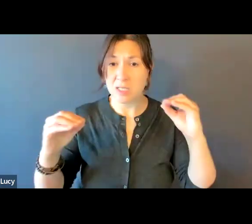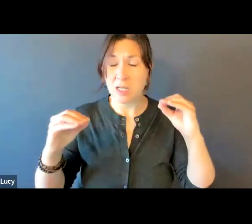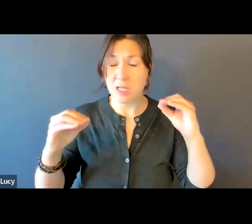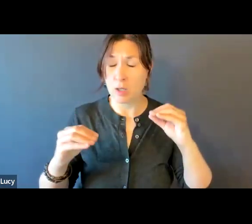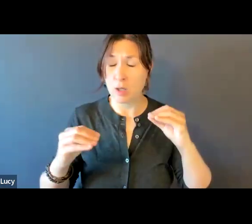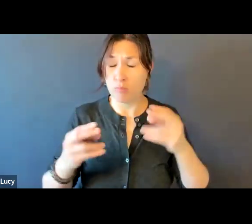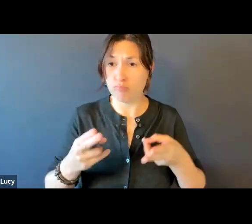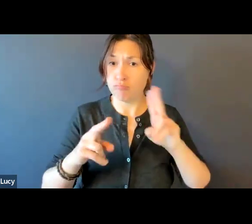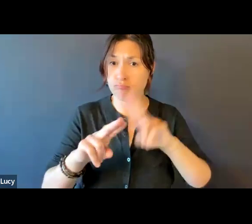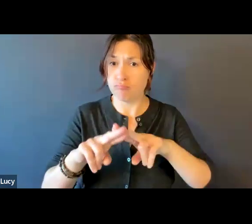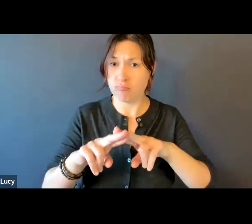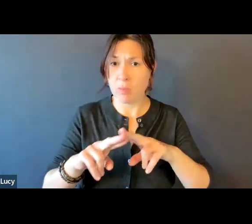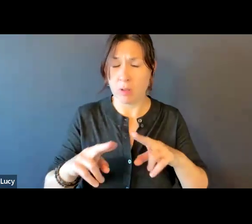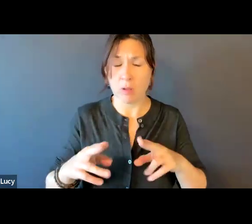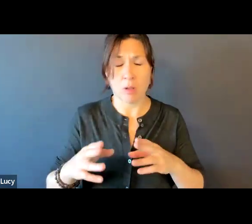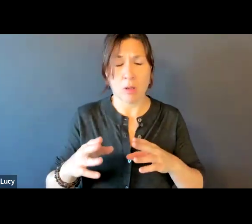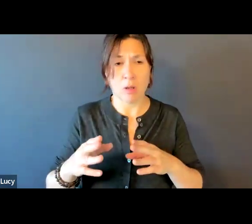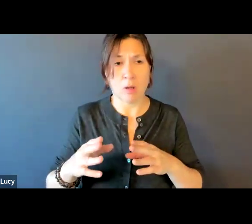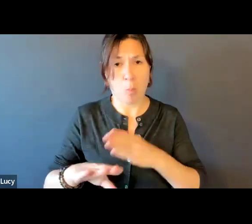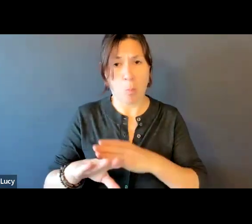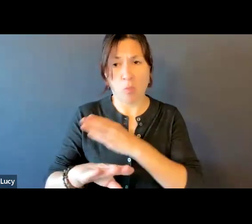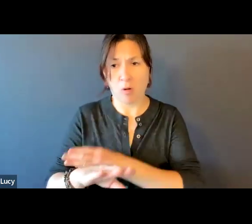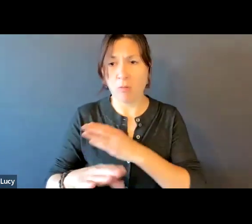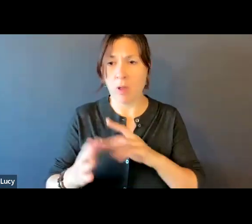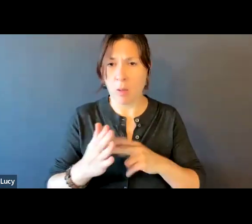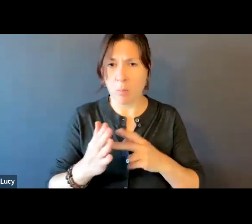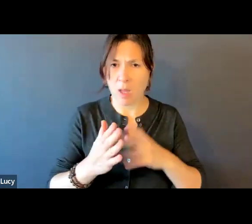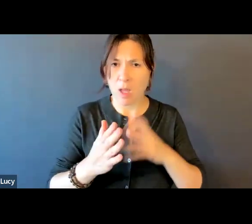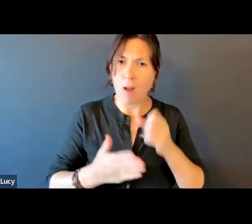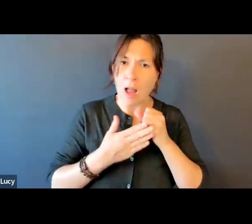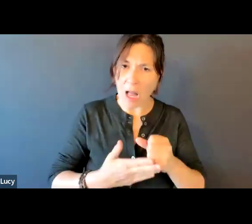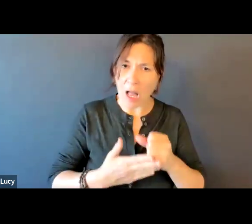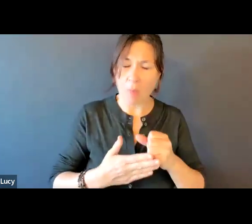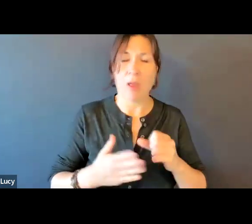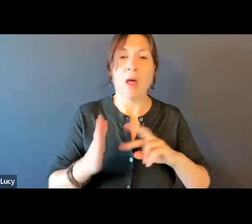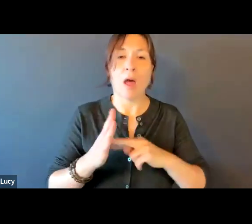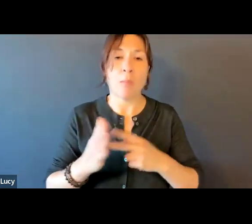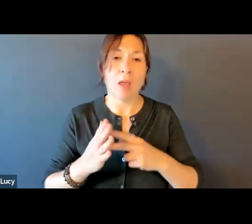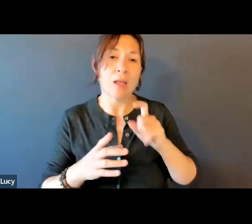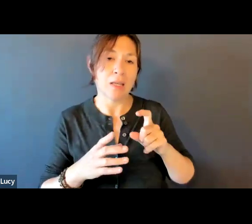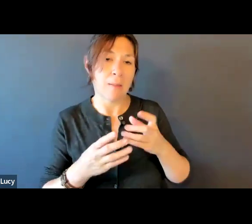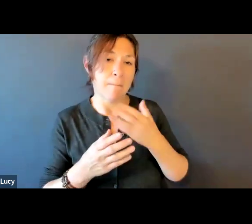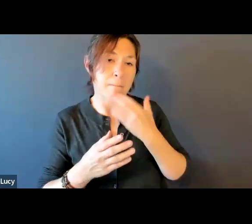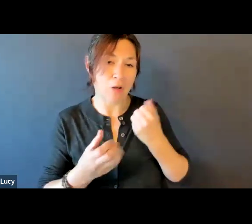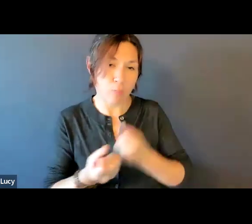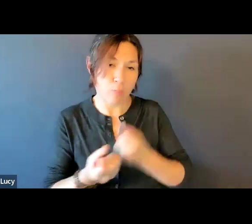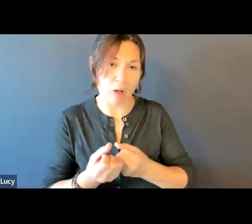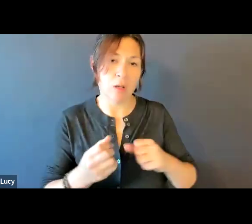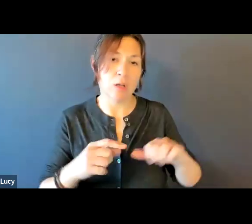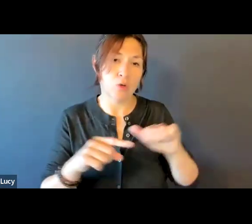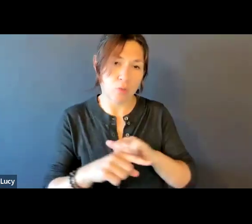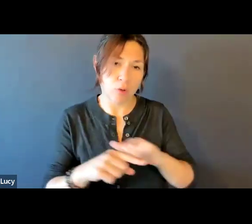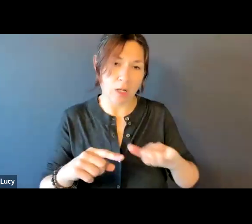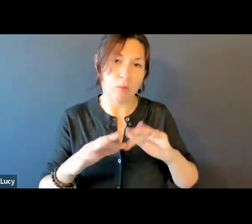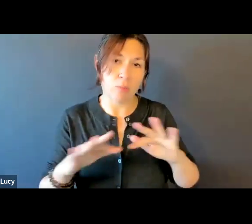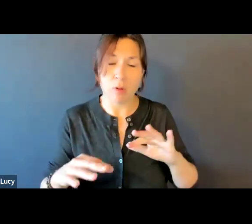recruitment. It has implications for training, for support, for a lot of things. So quality of teaching, the